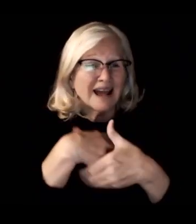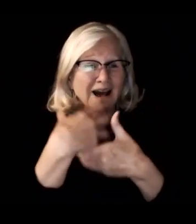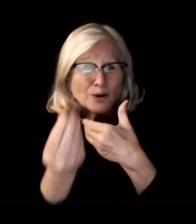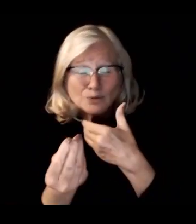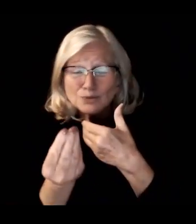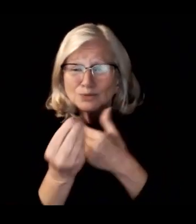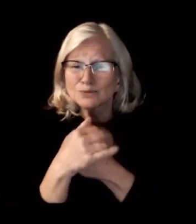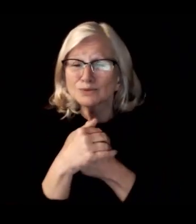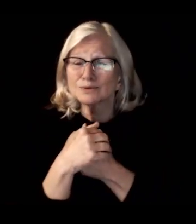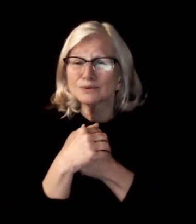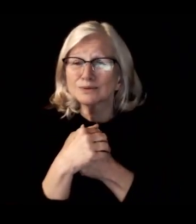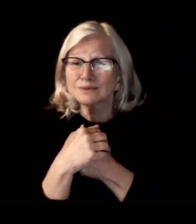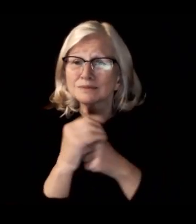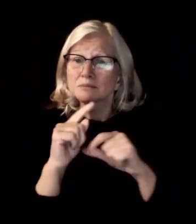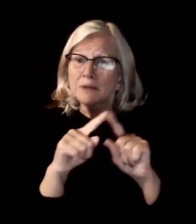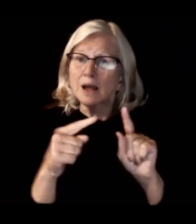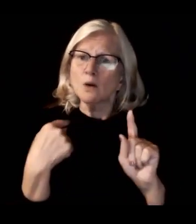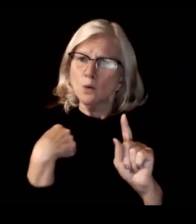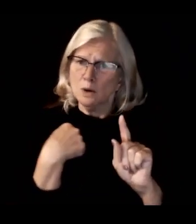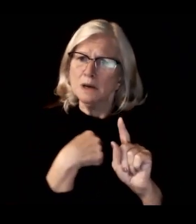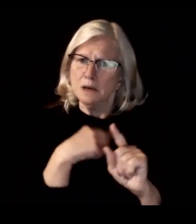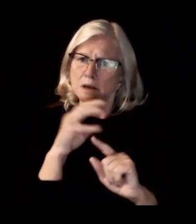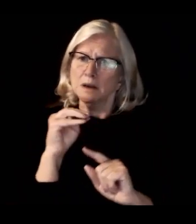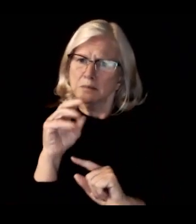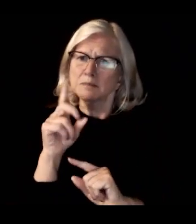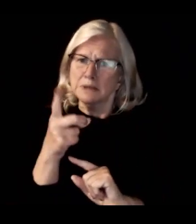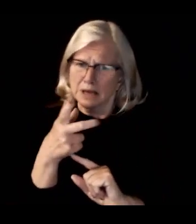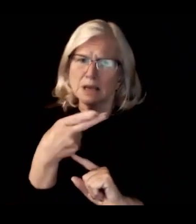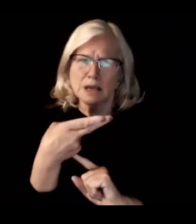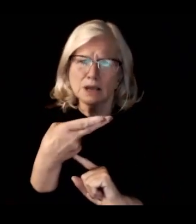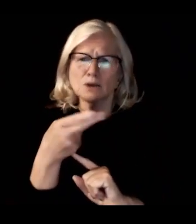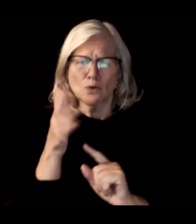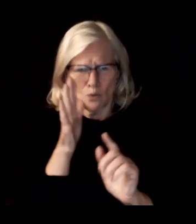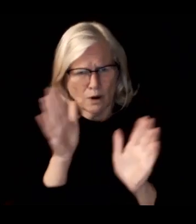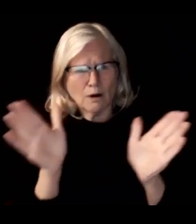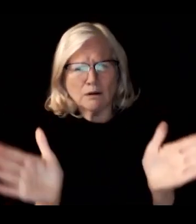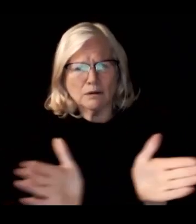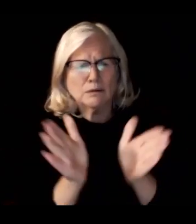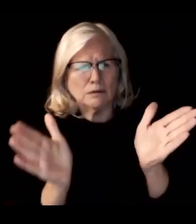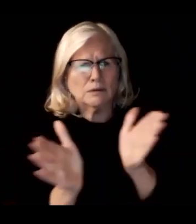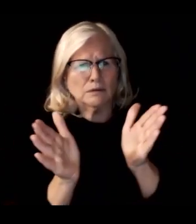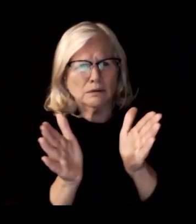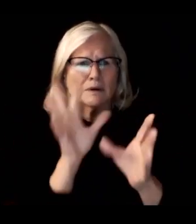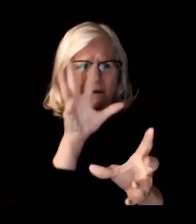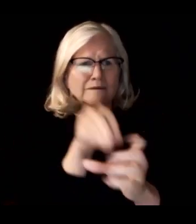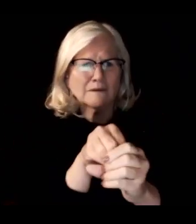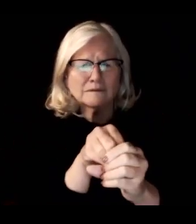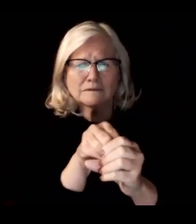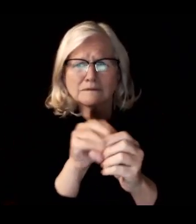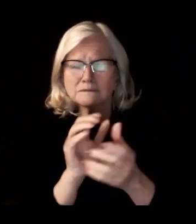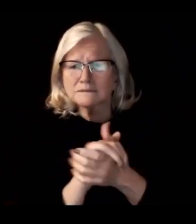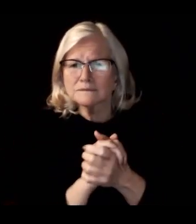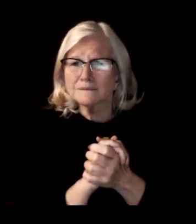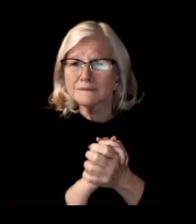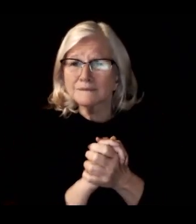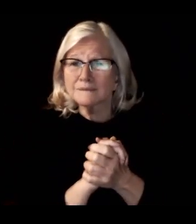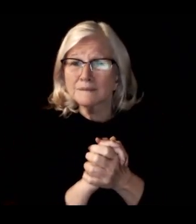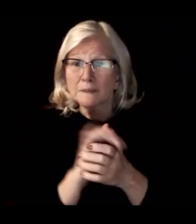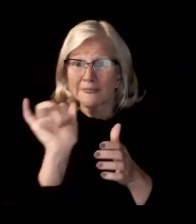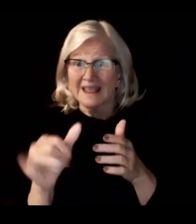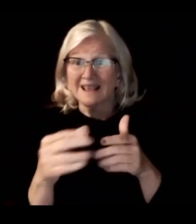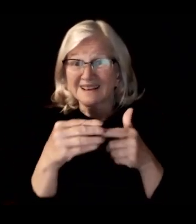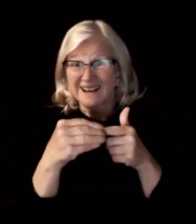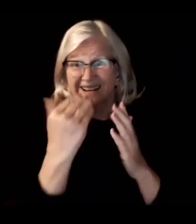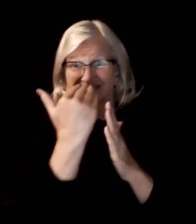caregivers for all residents. We understand that the essential caregiver guidance does not include all visitors who may wish